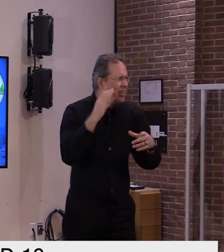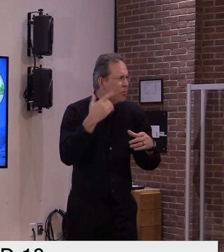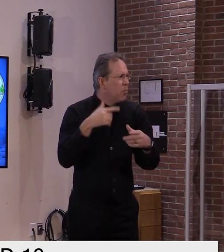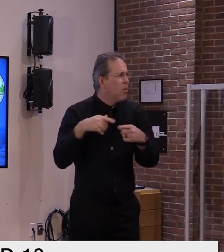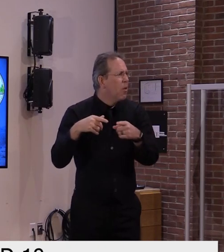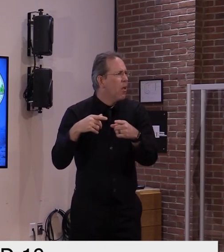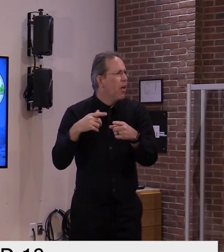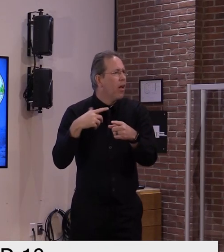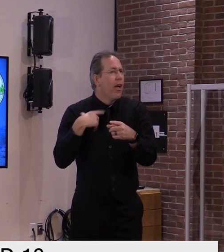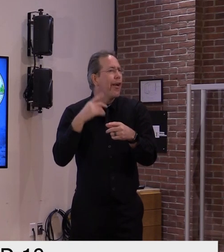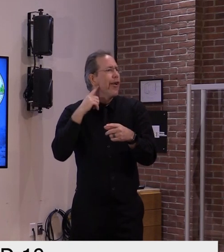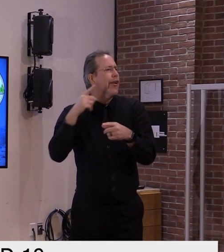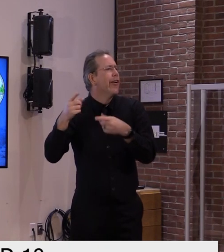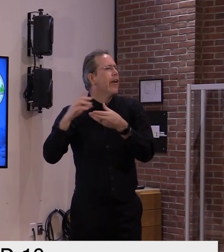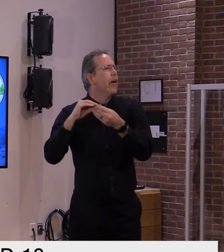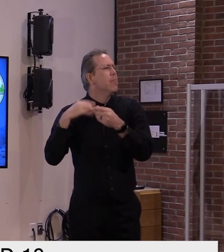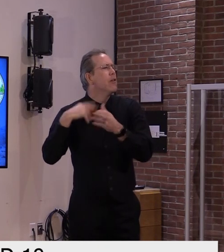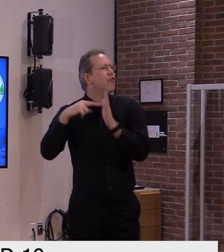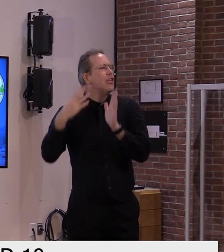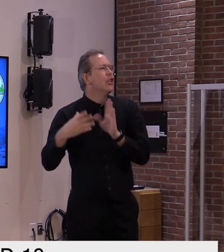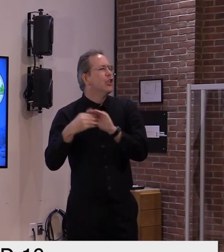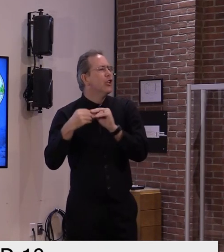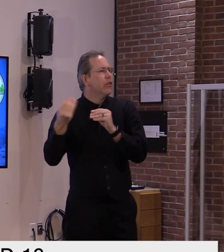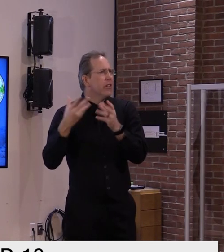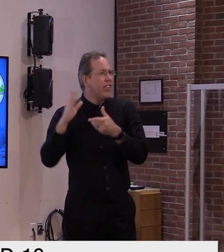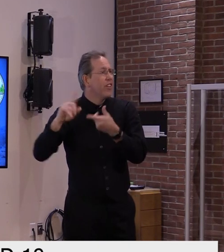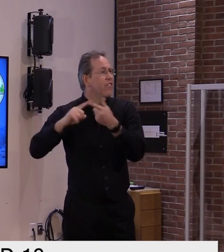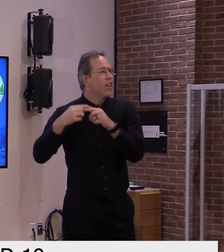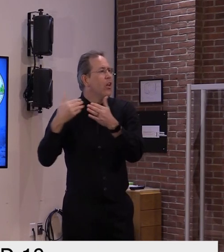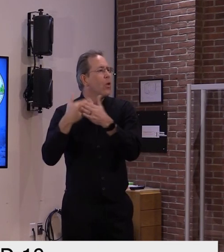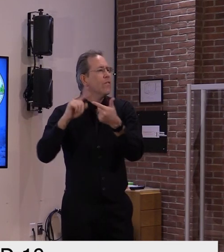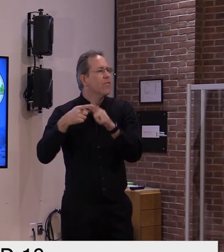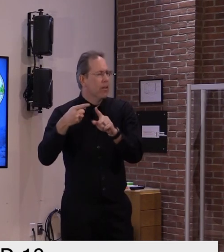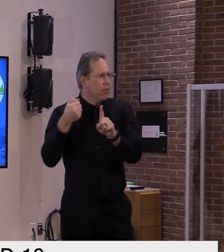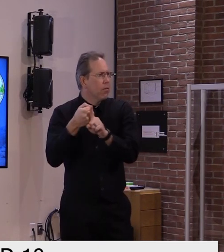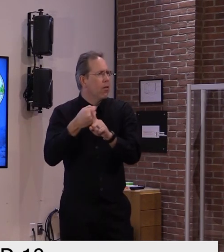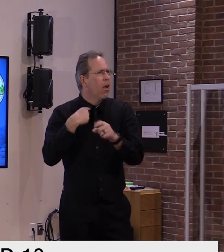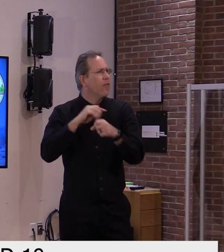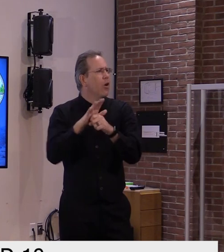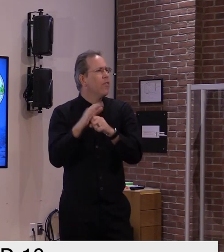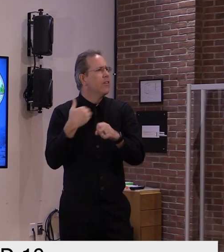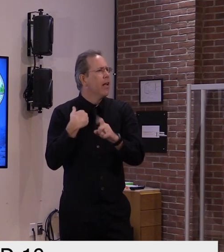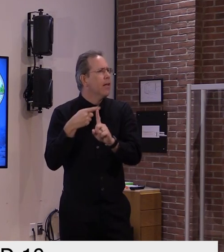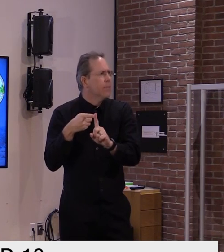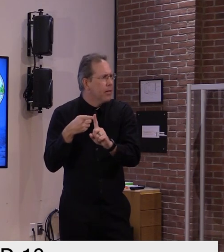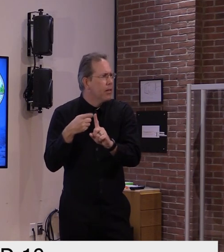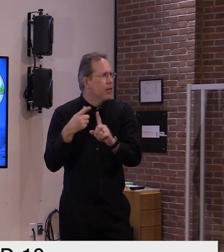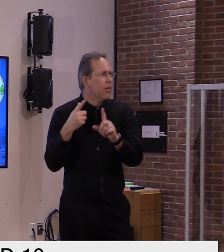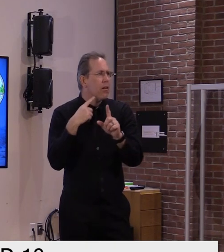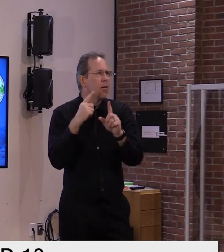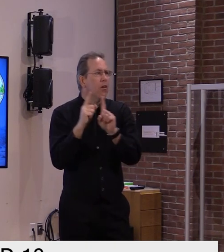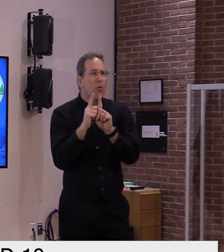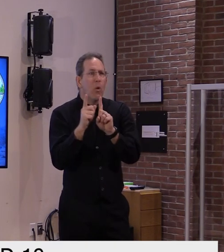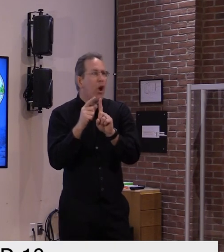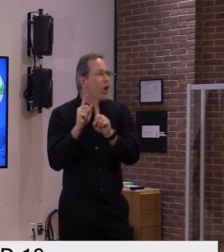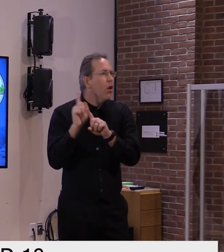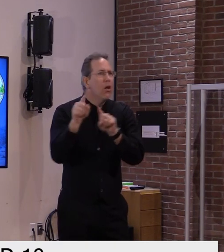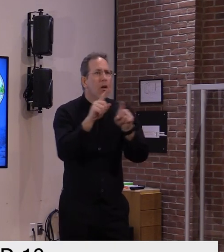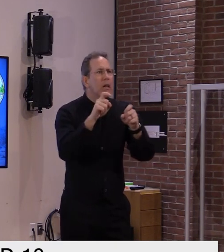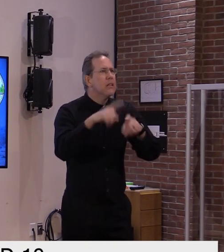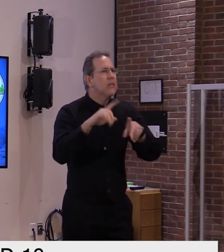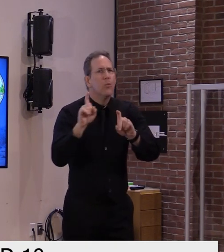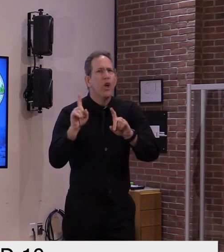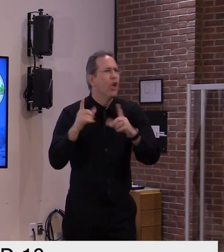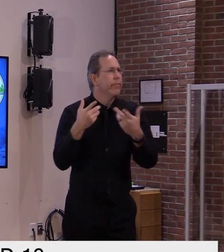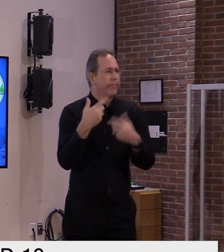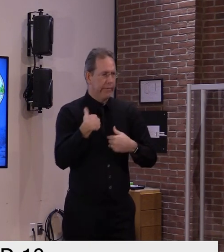working alongside a man that tested positive over the weekend, and the reader tried unsuccessfully to get tested. She was